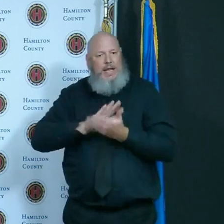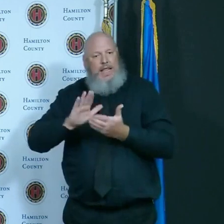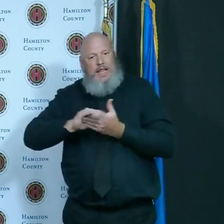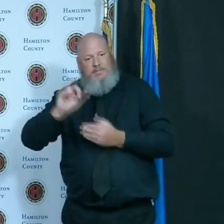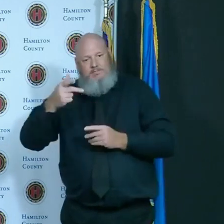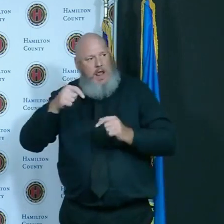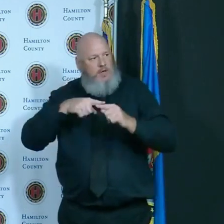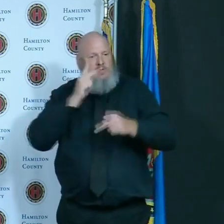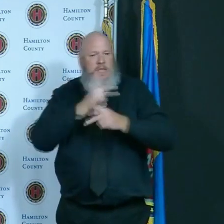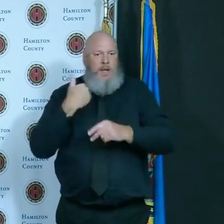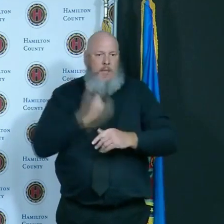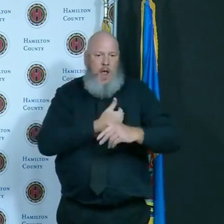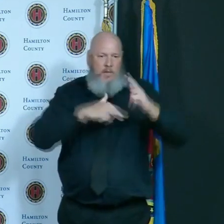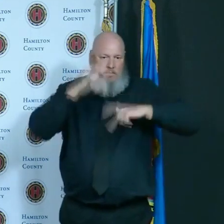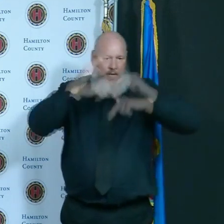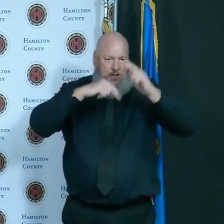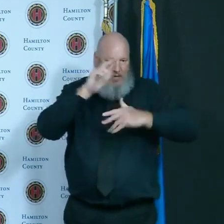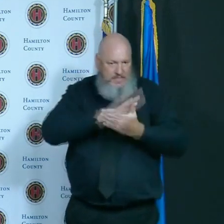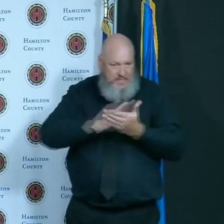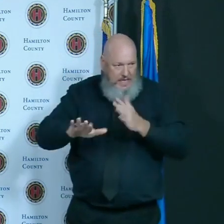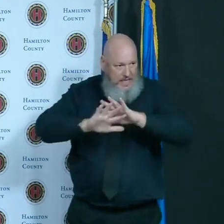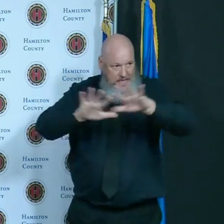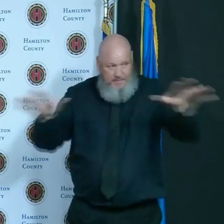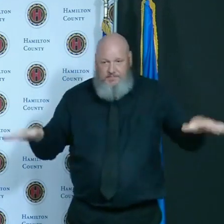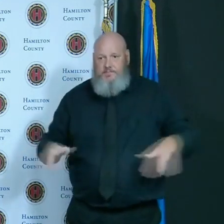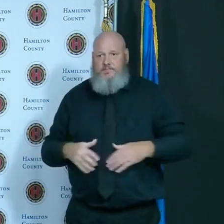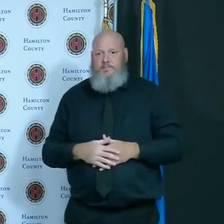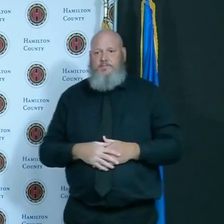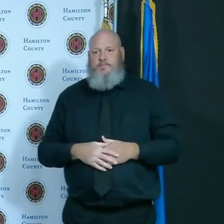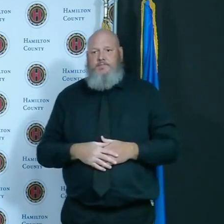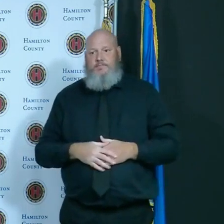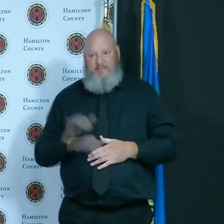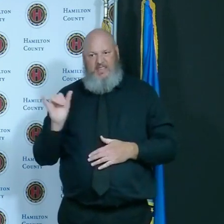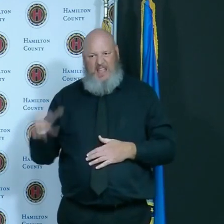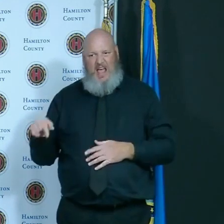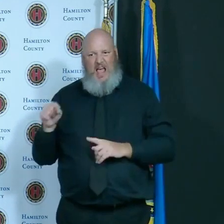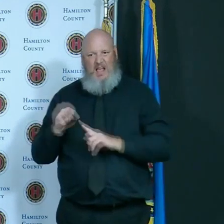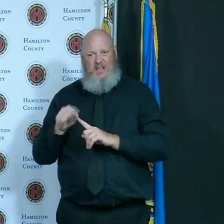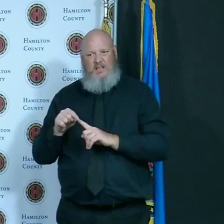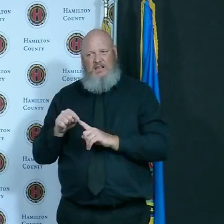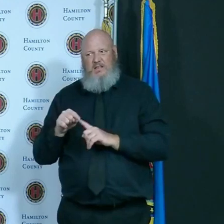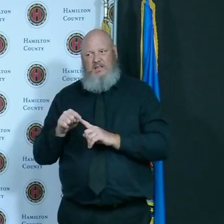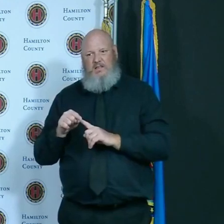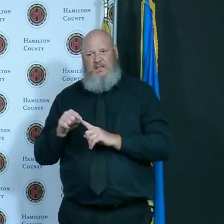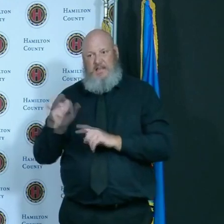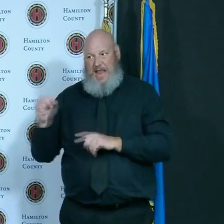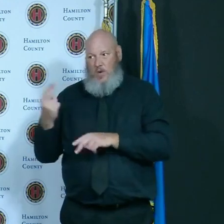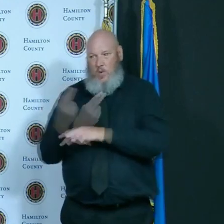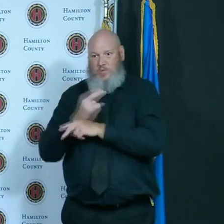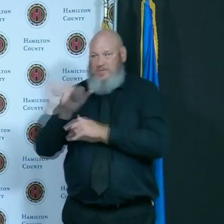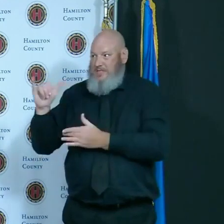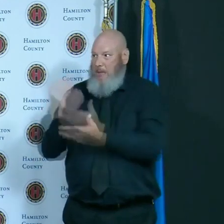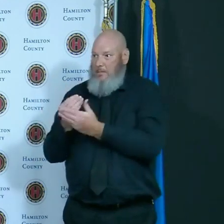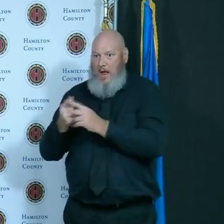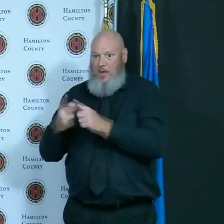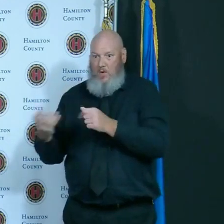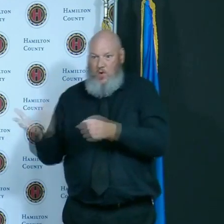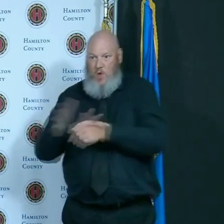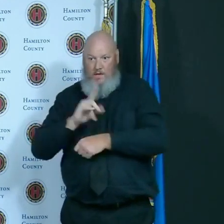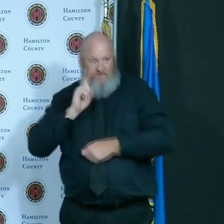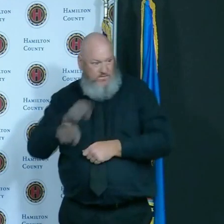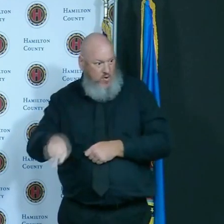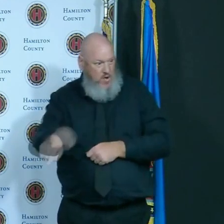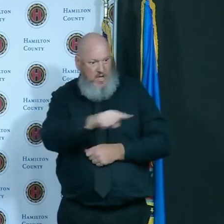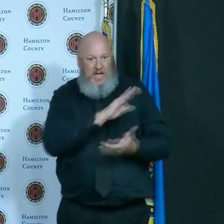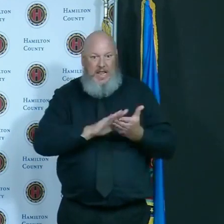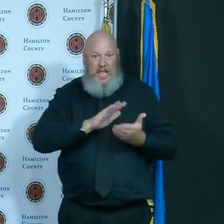understand whether or not we can do some of this stuff, but we sure do hope that we can. We've already reached out to the local jurisdictions to